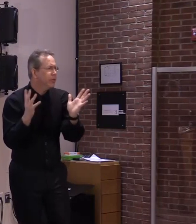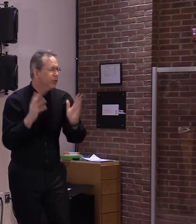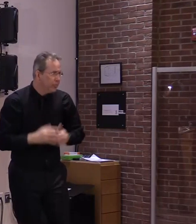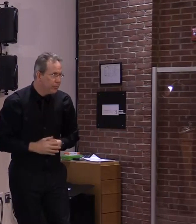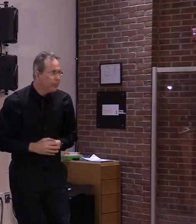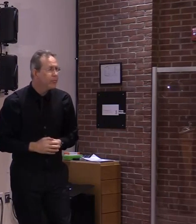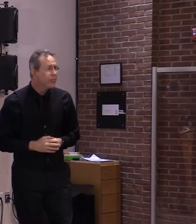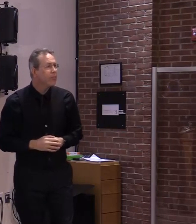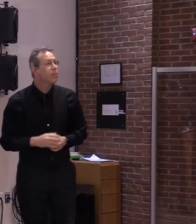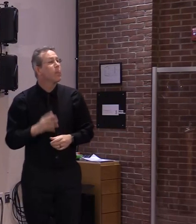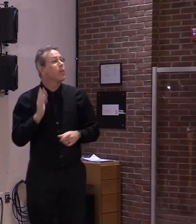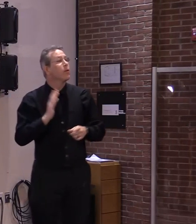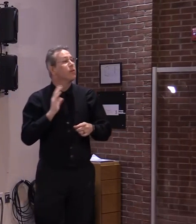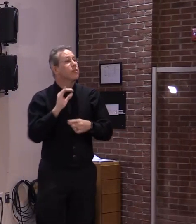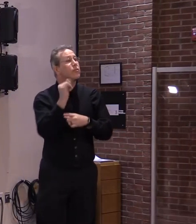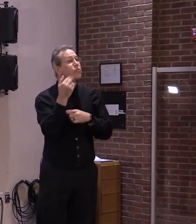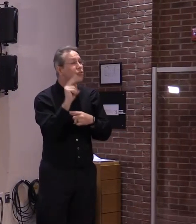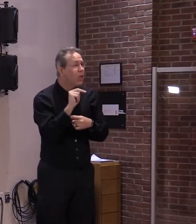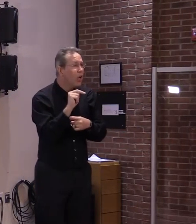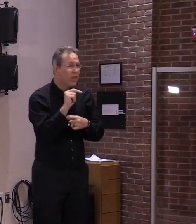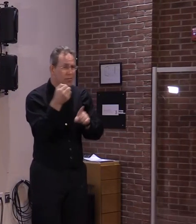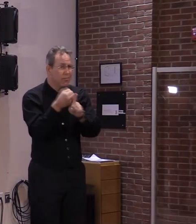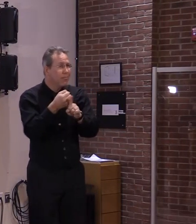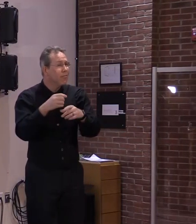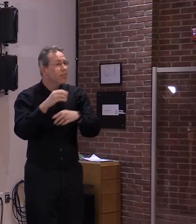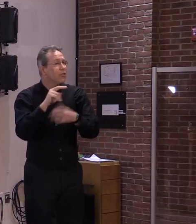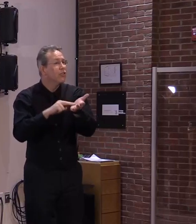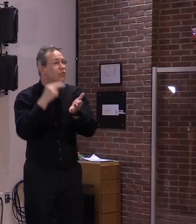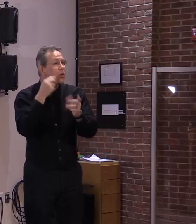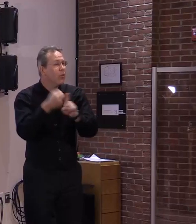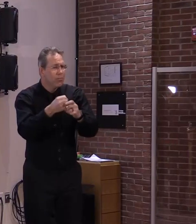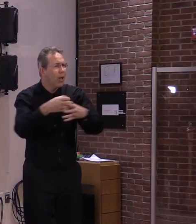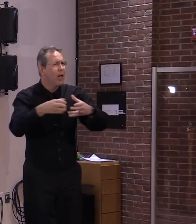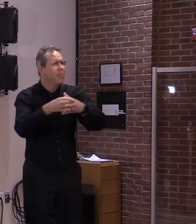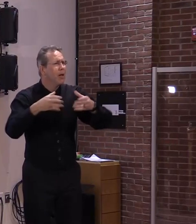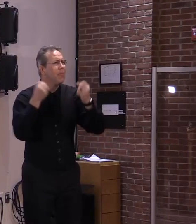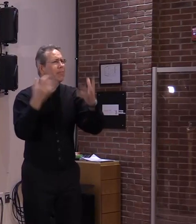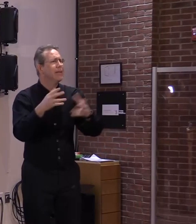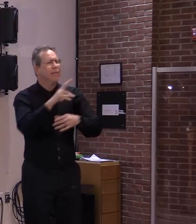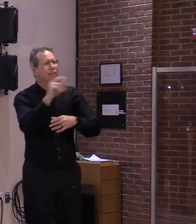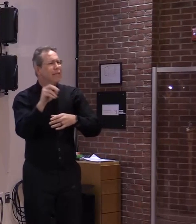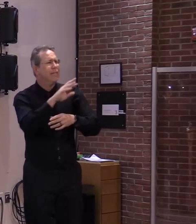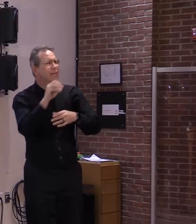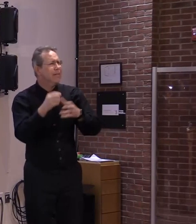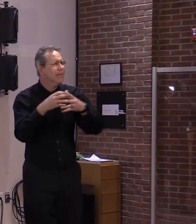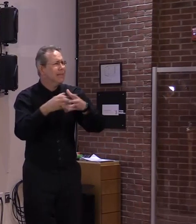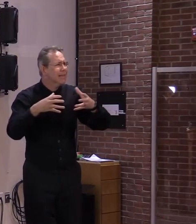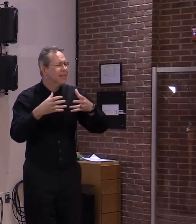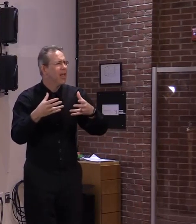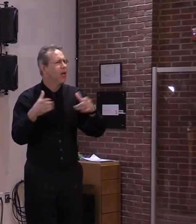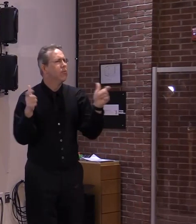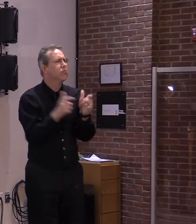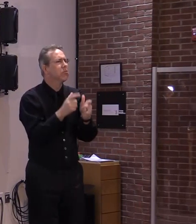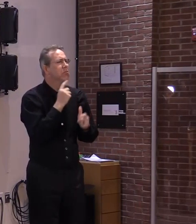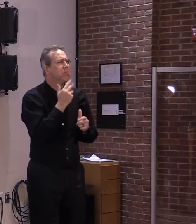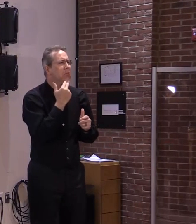long-term care facility outbreak was over 38 cases, while today that average is down to